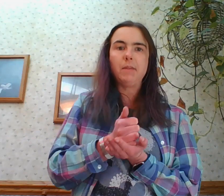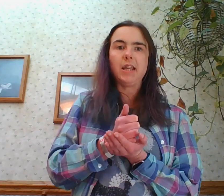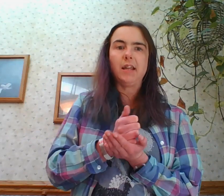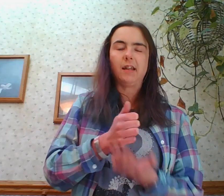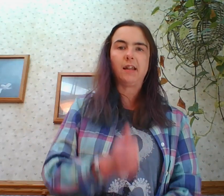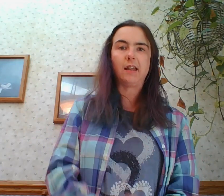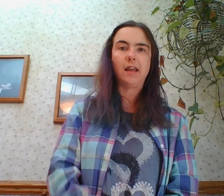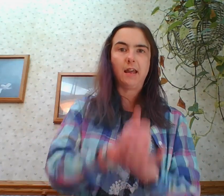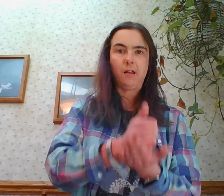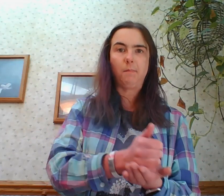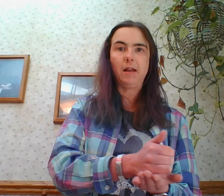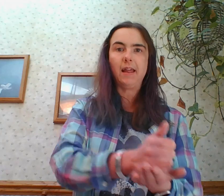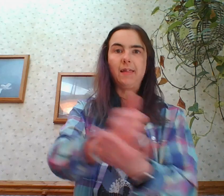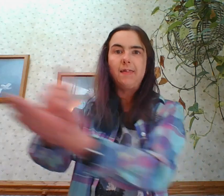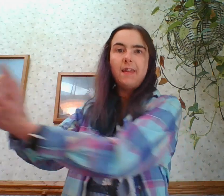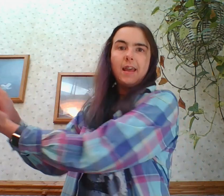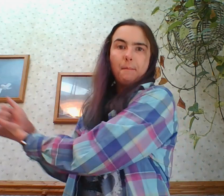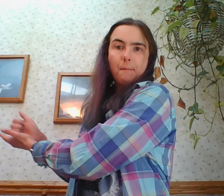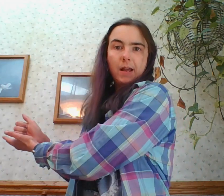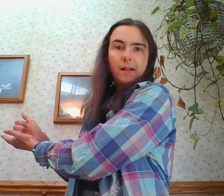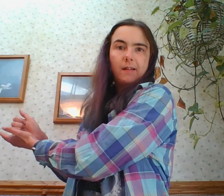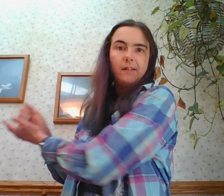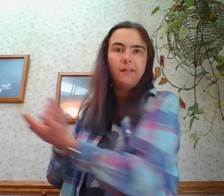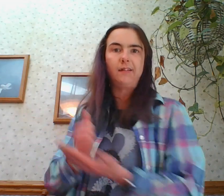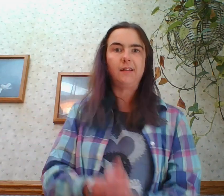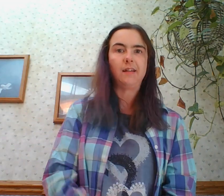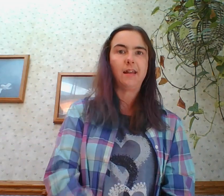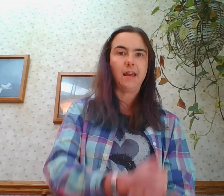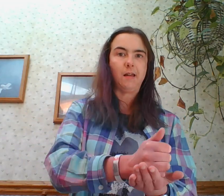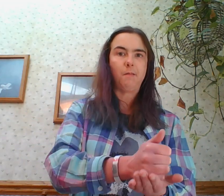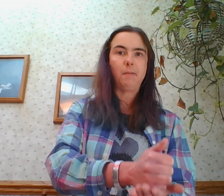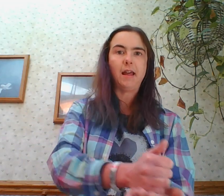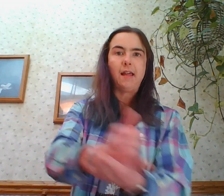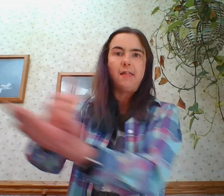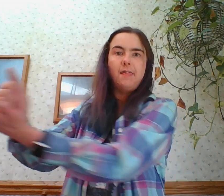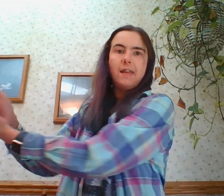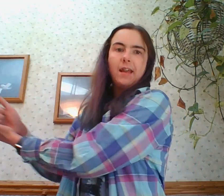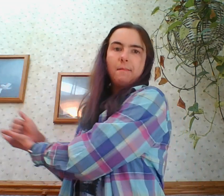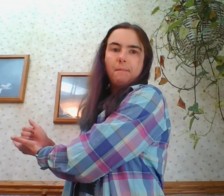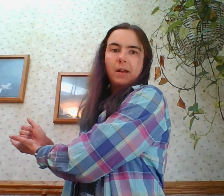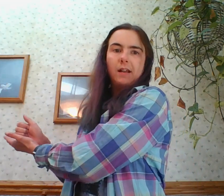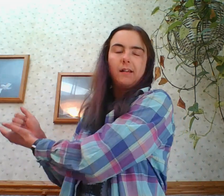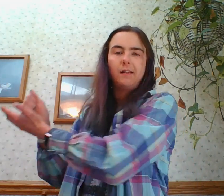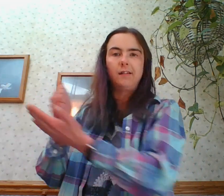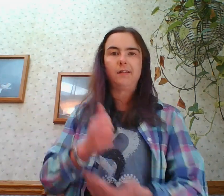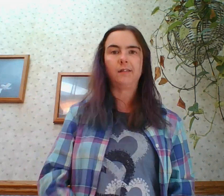me. Help them. Help them.